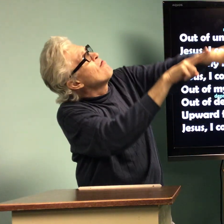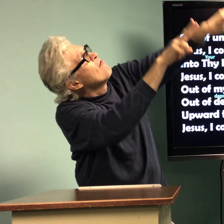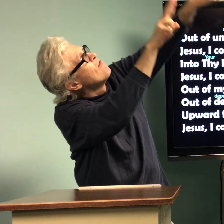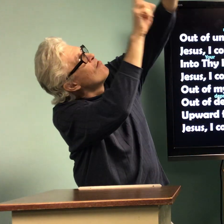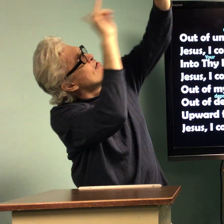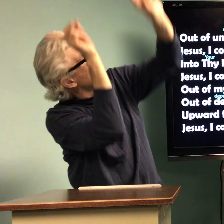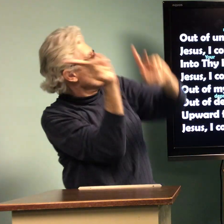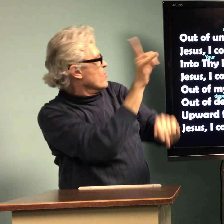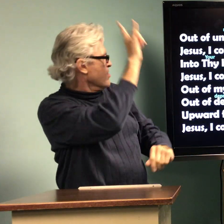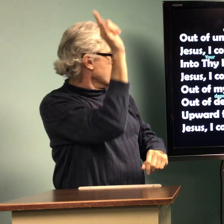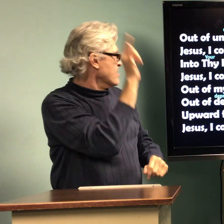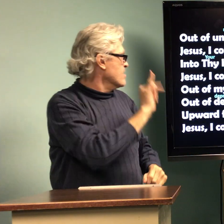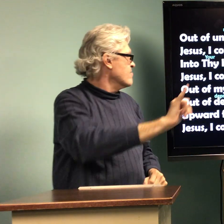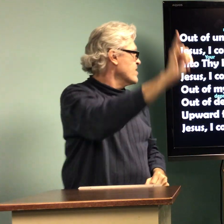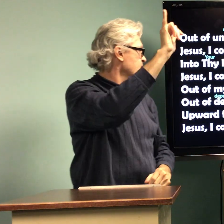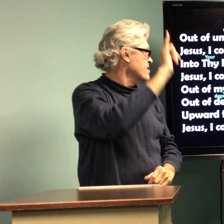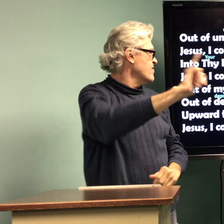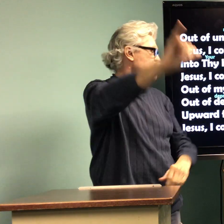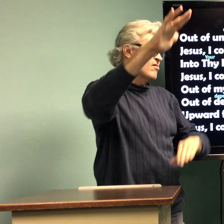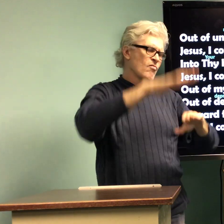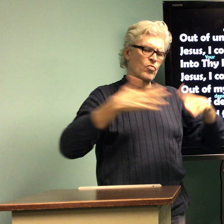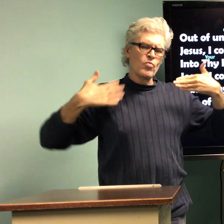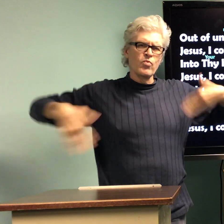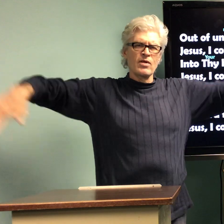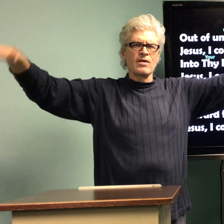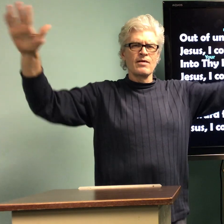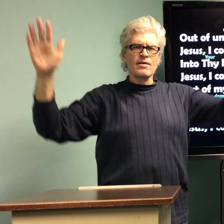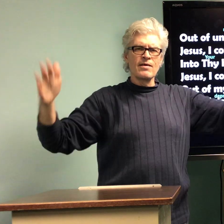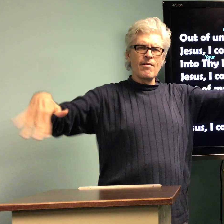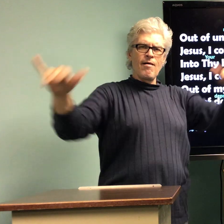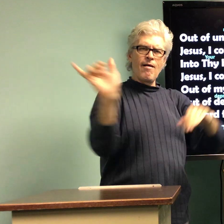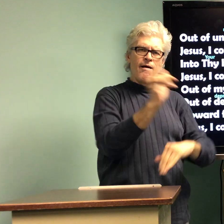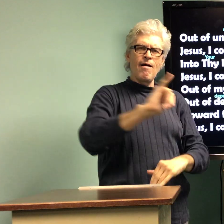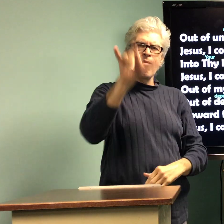Upward foray on wings like a dove.